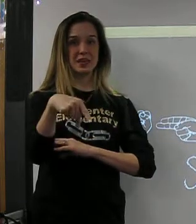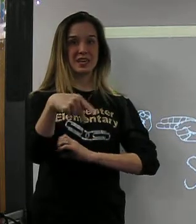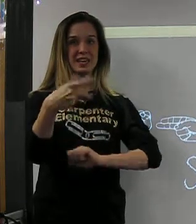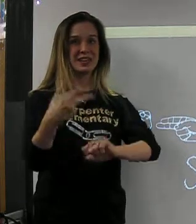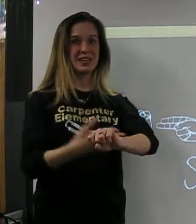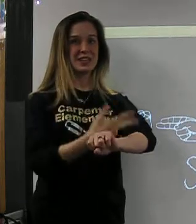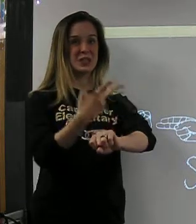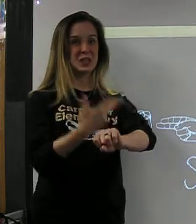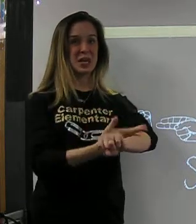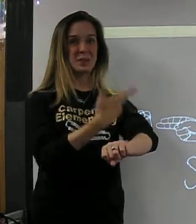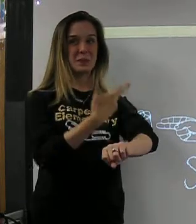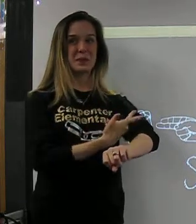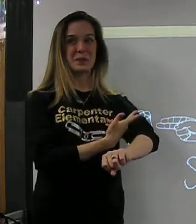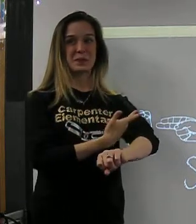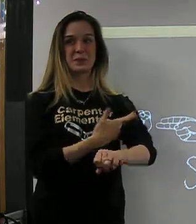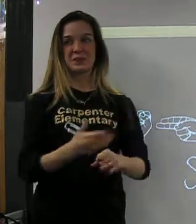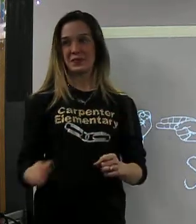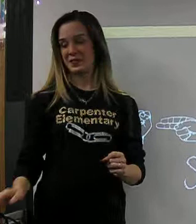S-H-E-E-P, sheep.